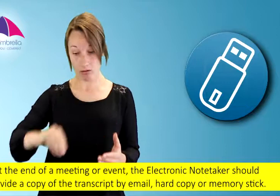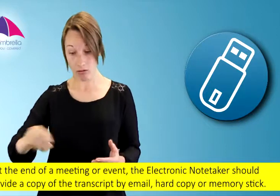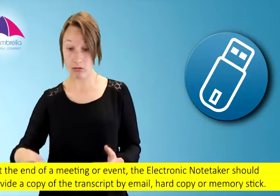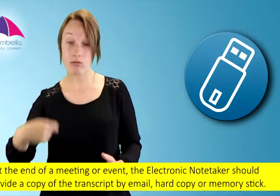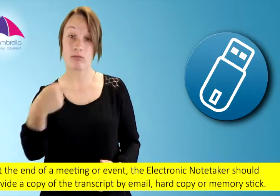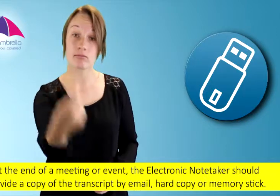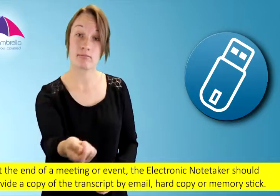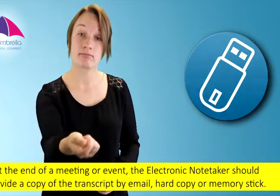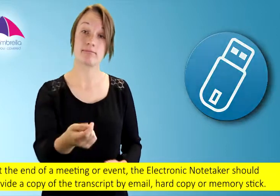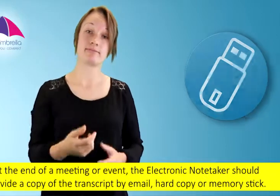or memory stick.